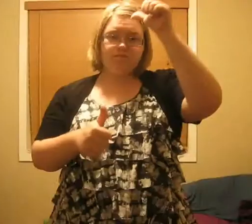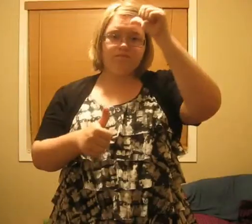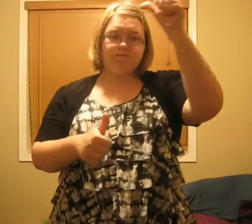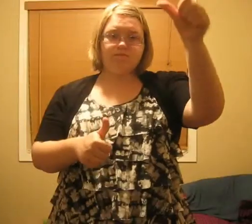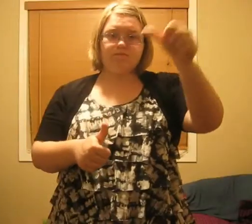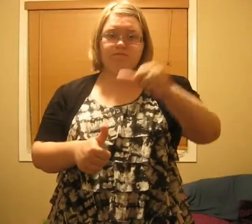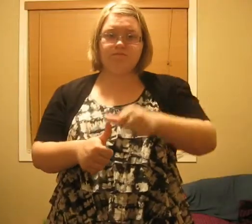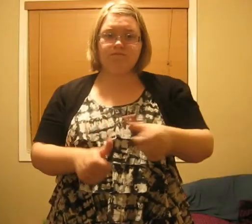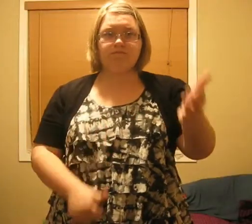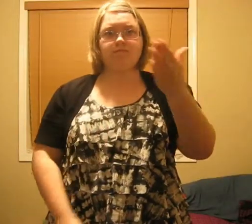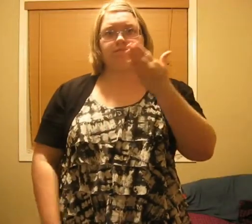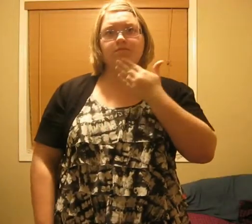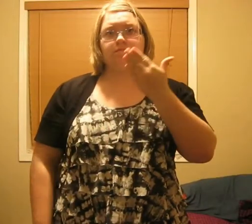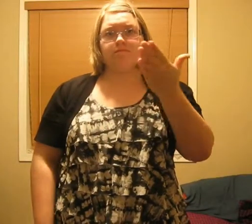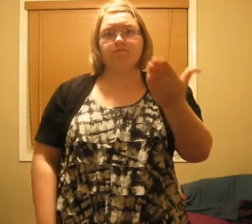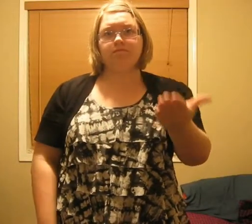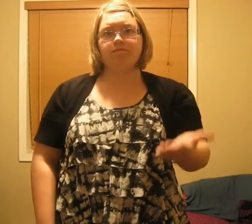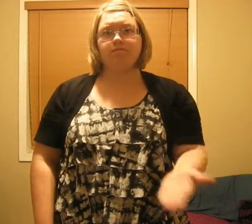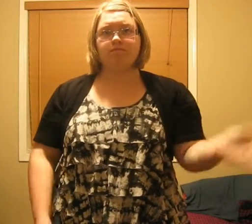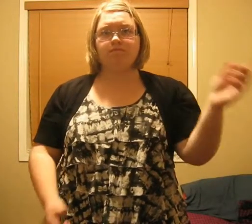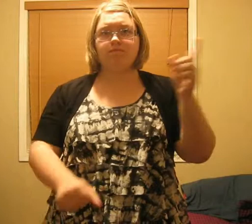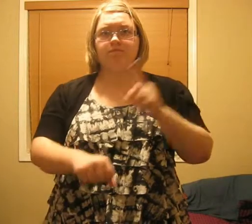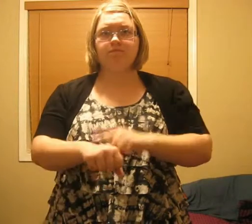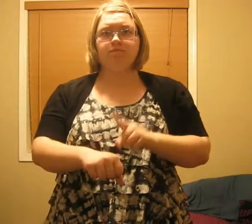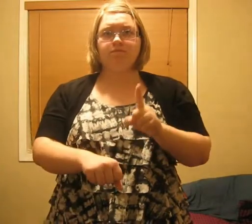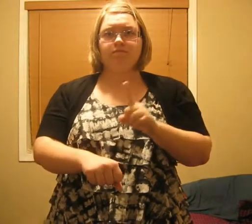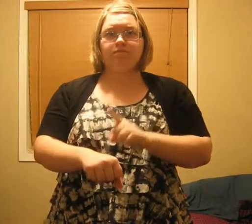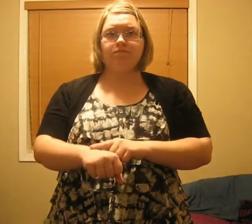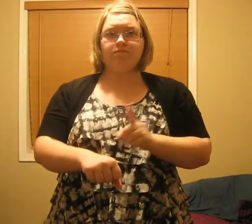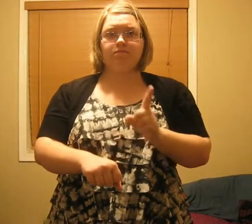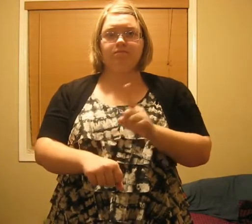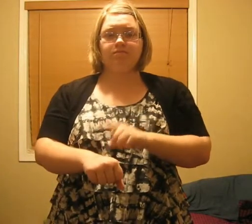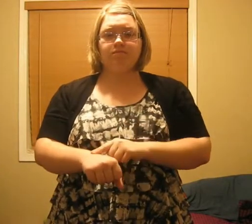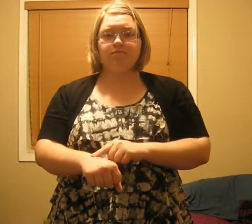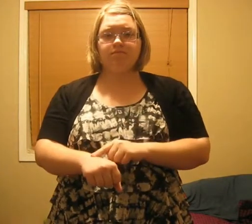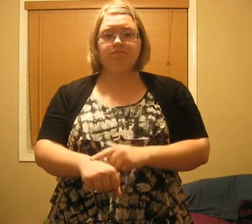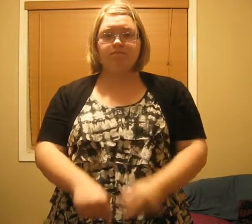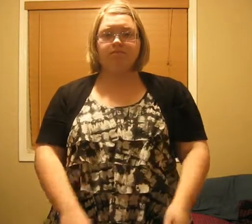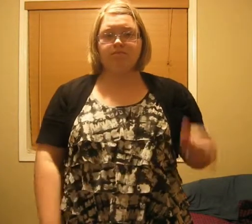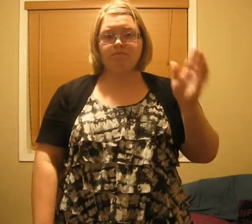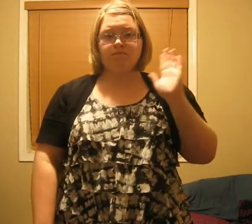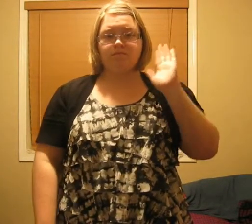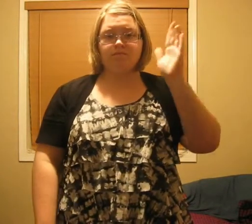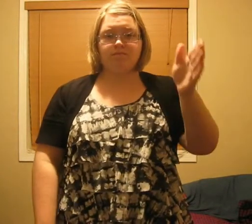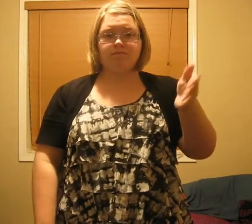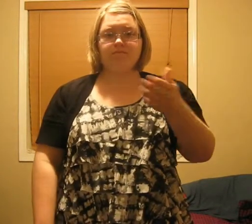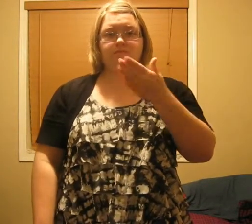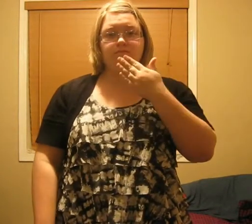Hold on to this lullaby Even